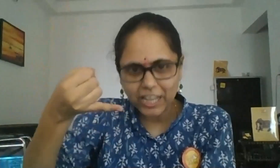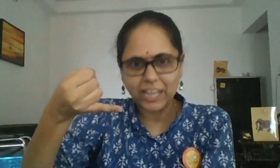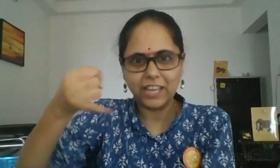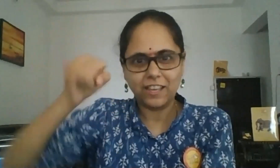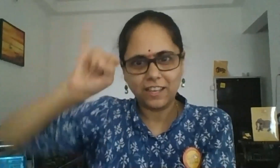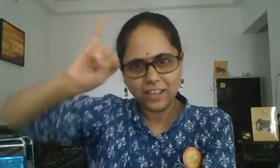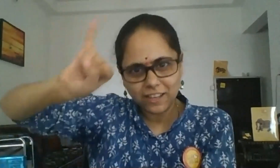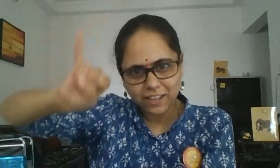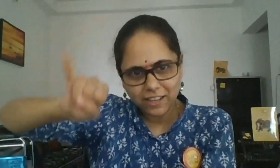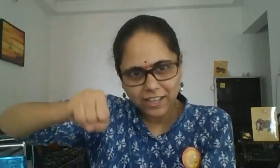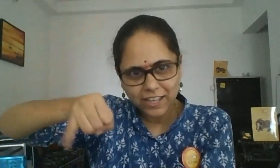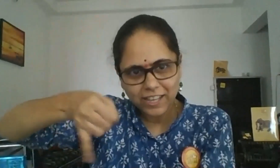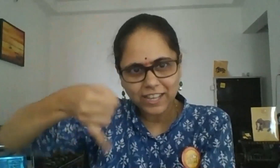J,